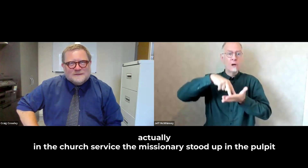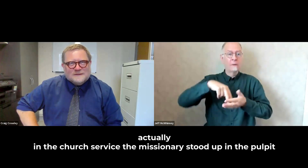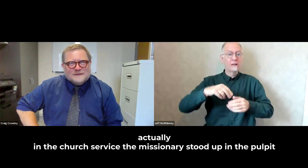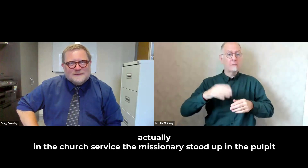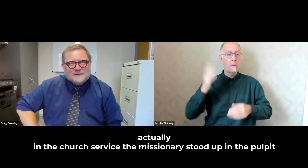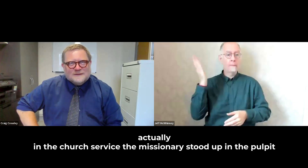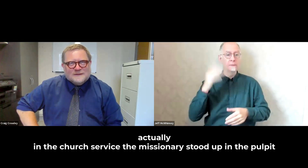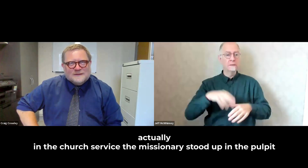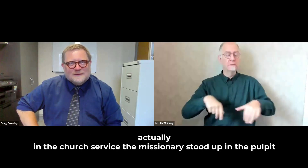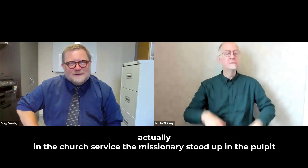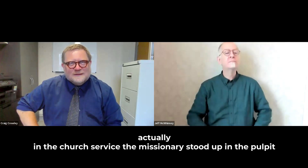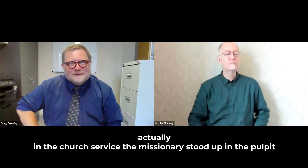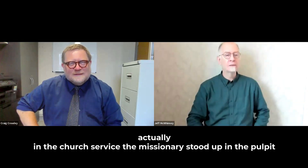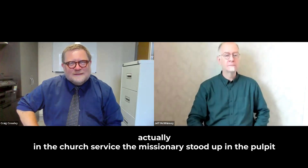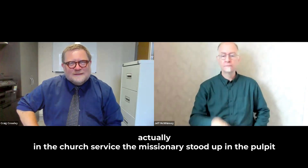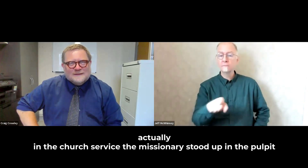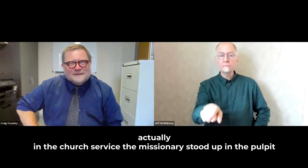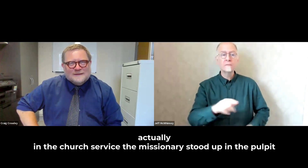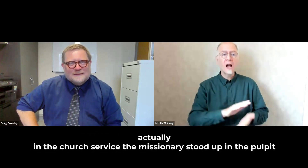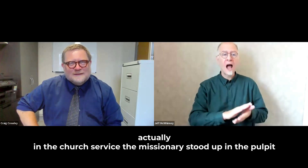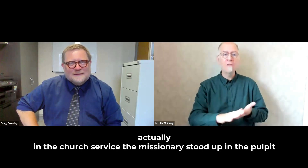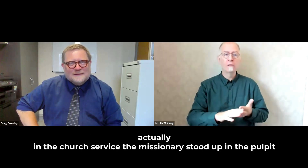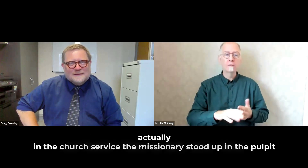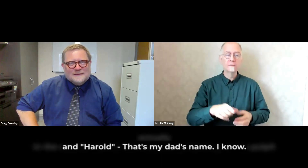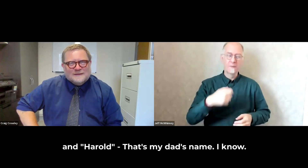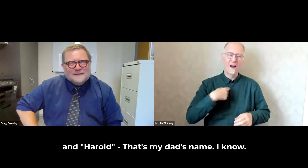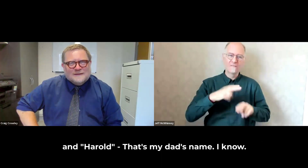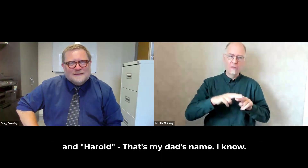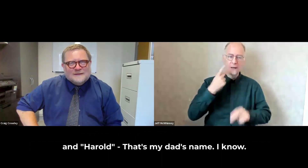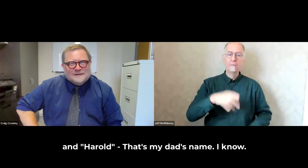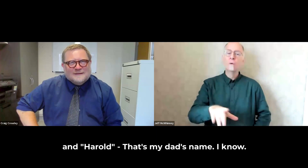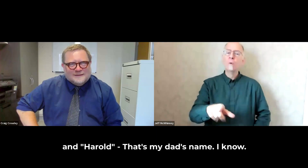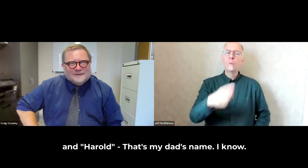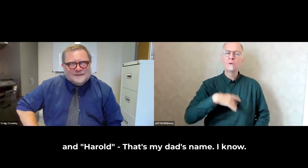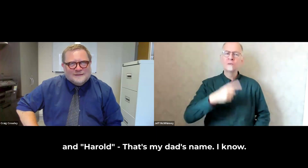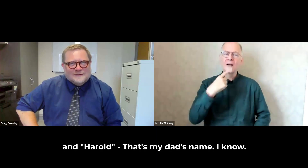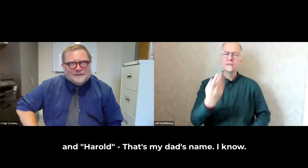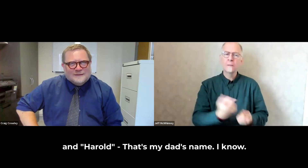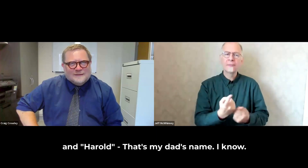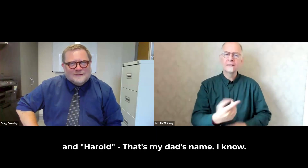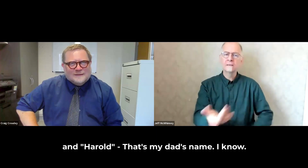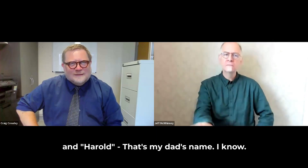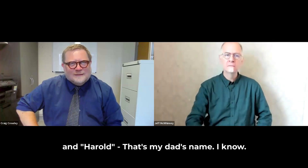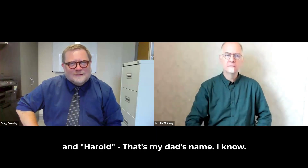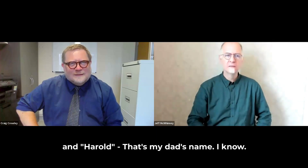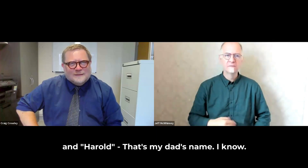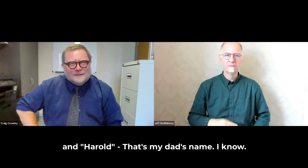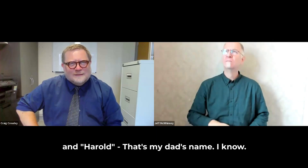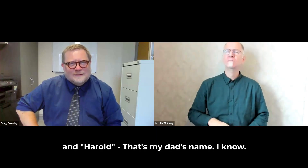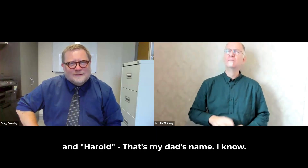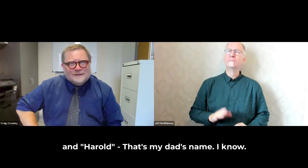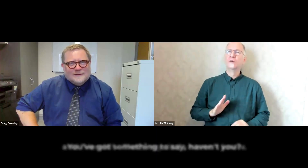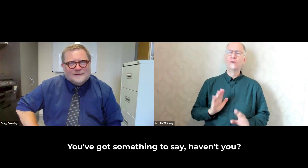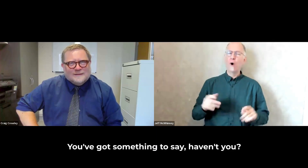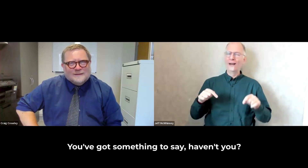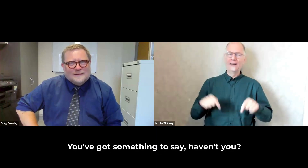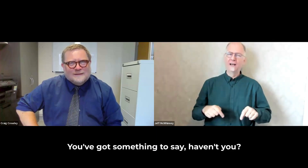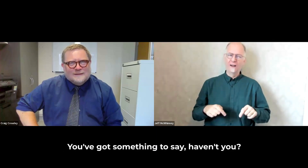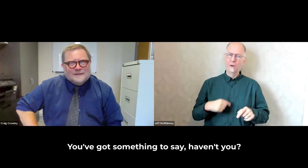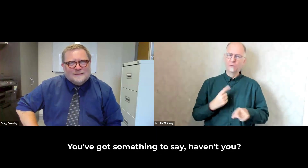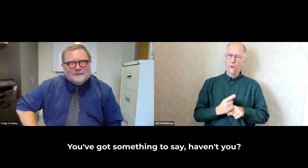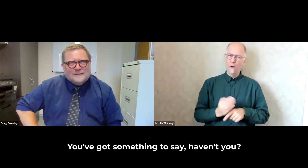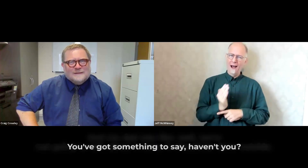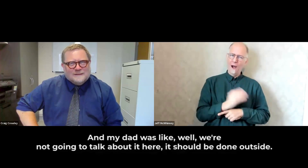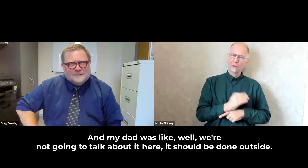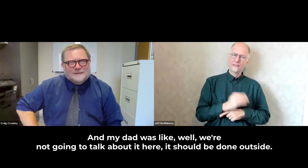and actually in the church service, stood up in the pulpit and said, Harold, for that's my dad's name. That's my dad's name. You know what? You've got something to